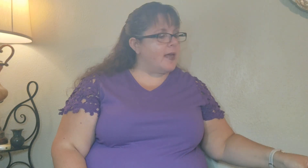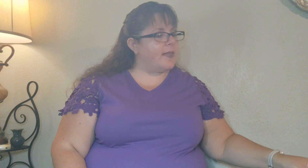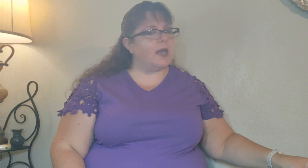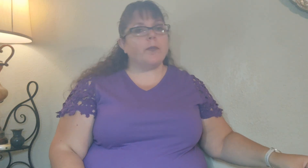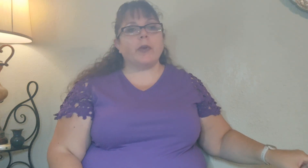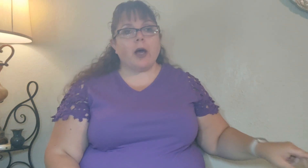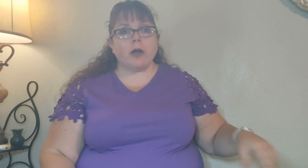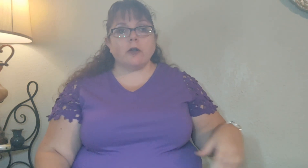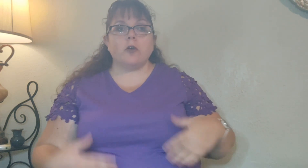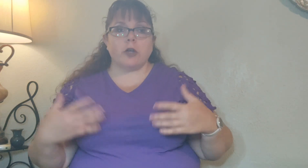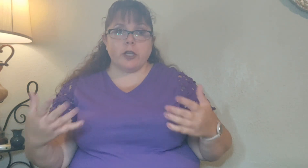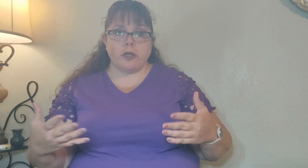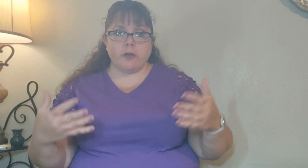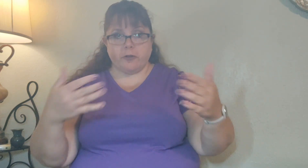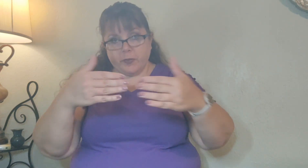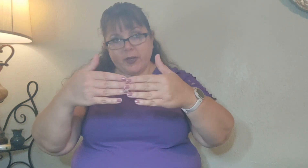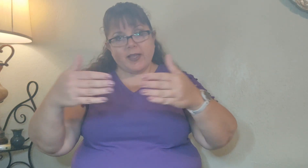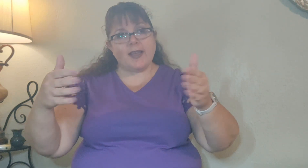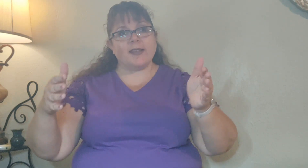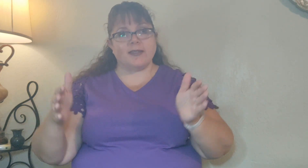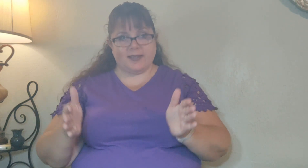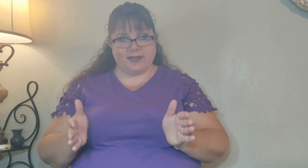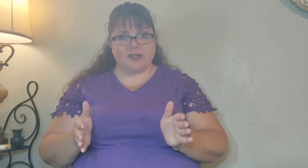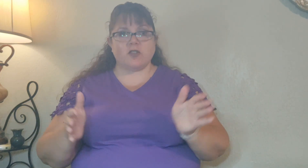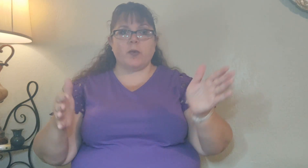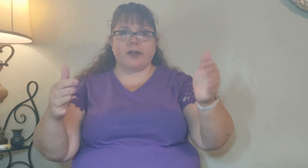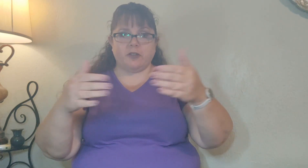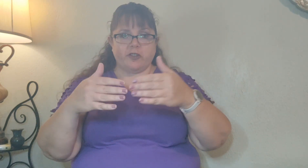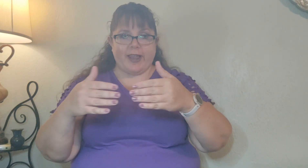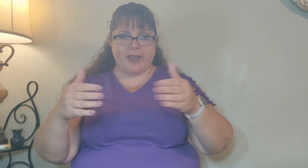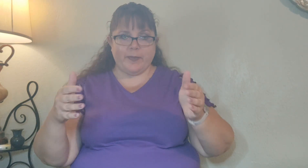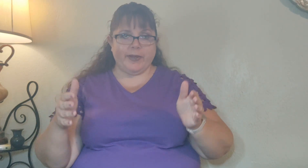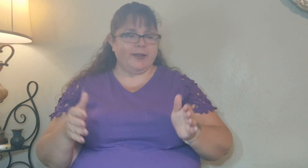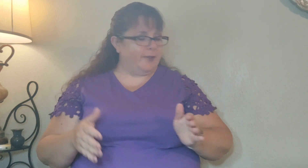And then a block or a cube is the square shape.